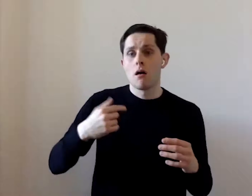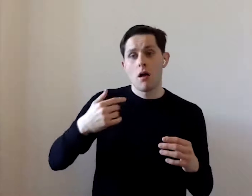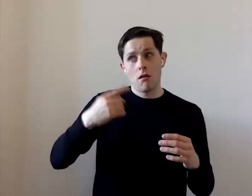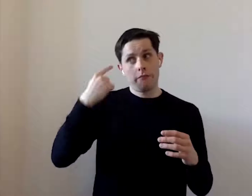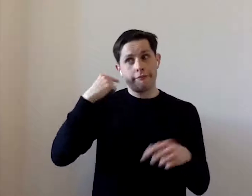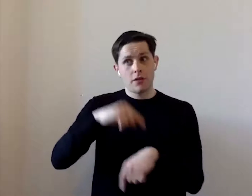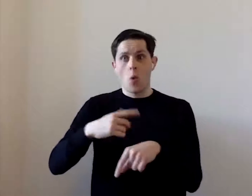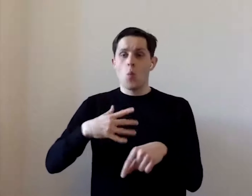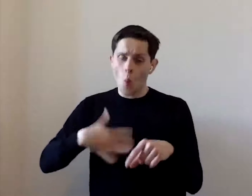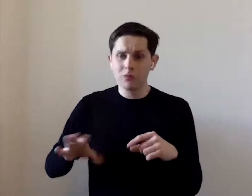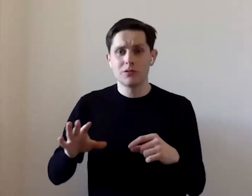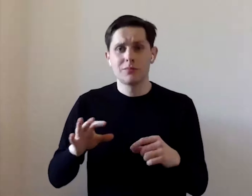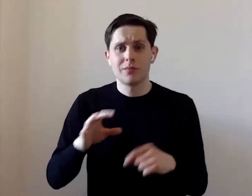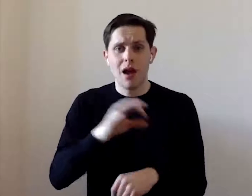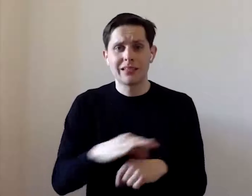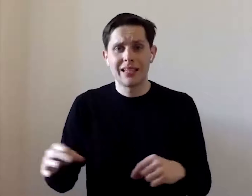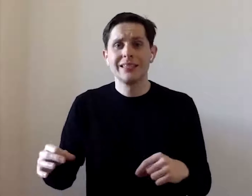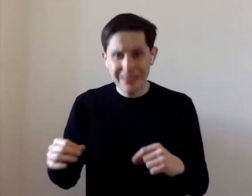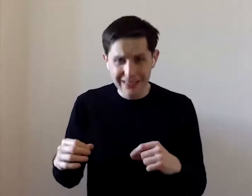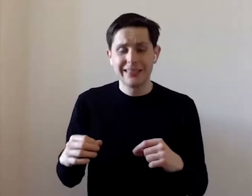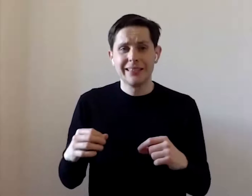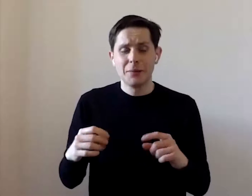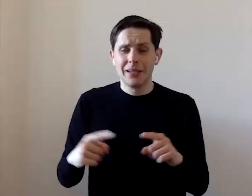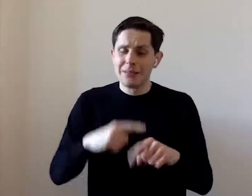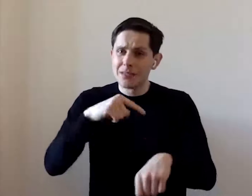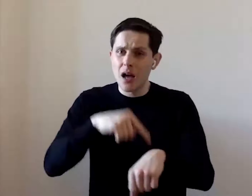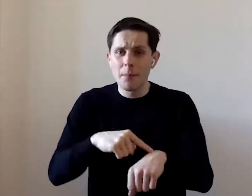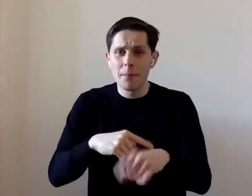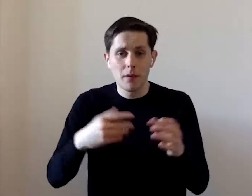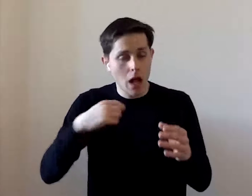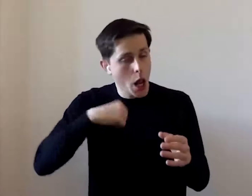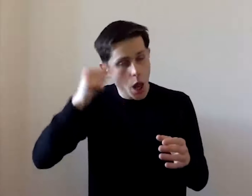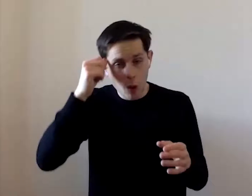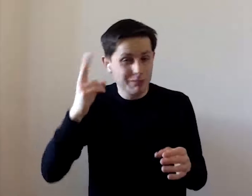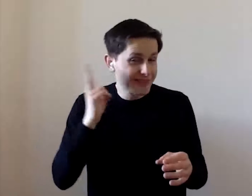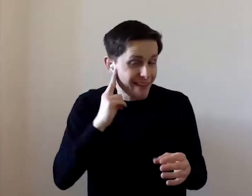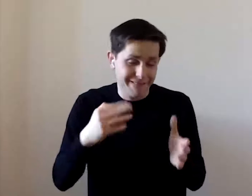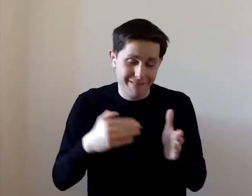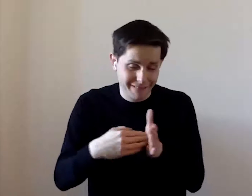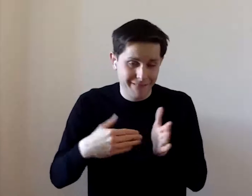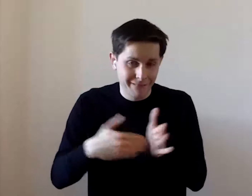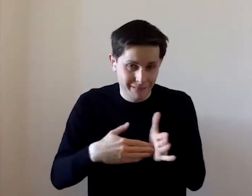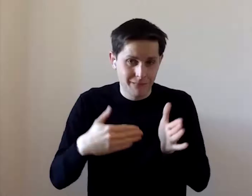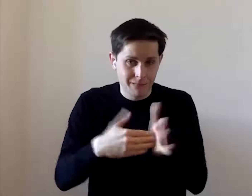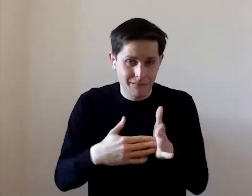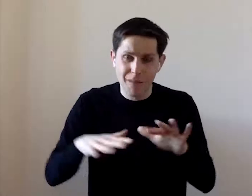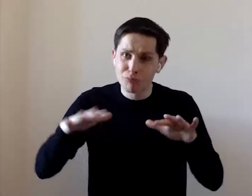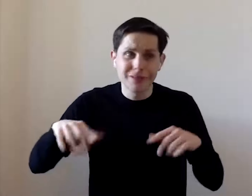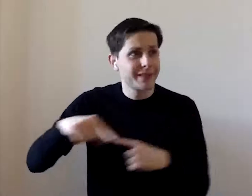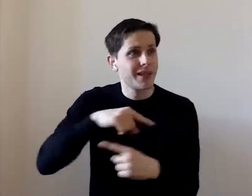But then when you think about the dream and then you look at the other side of it and all the barriers, it's not